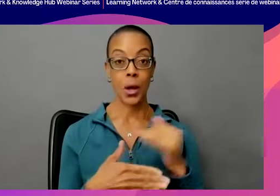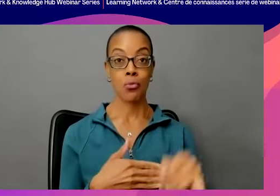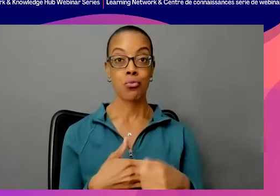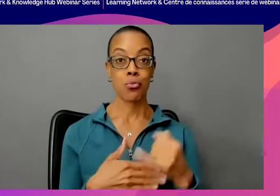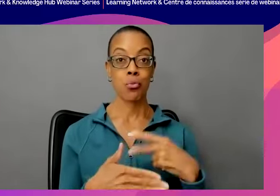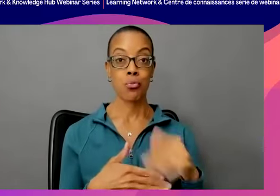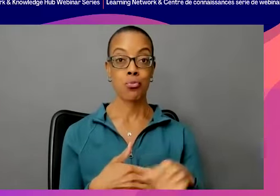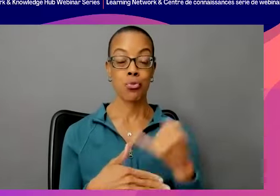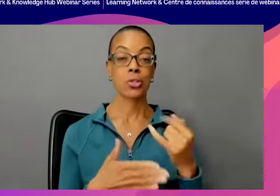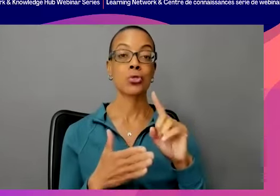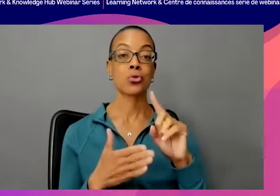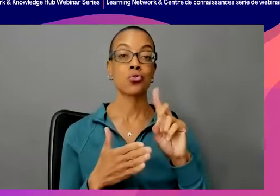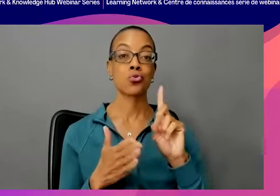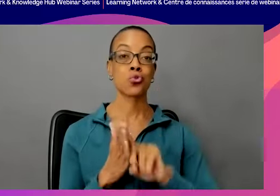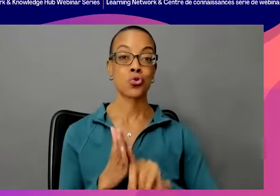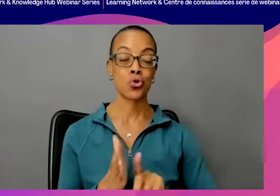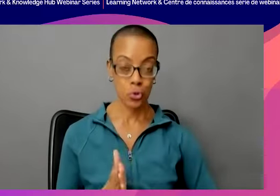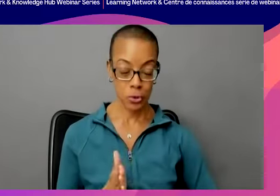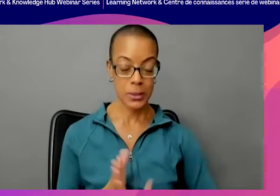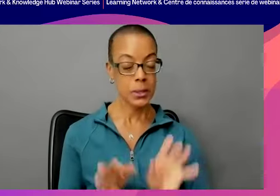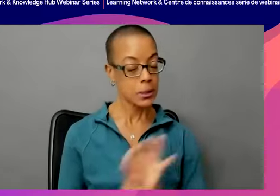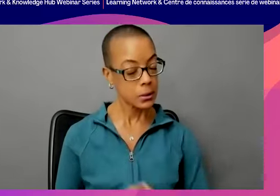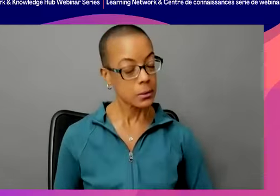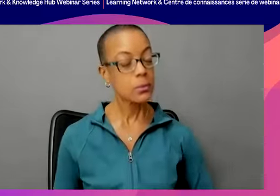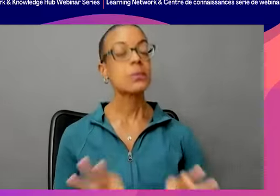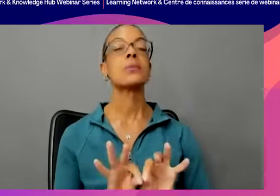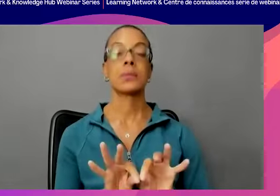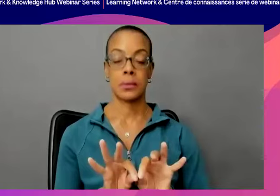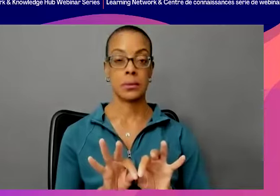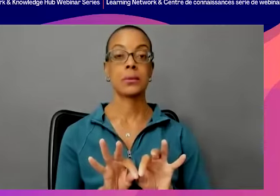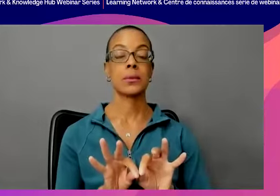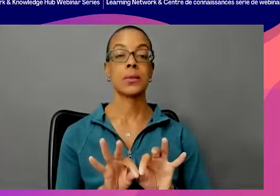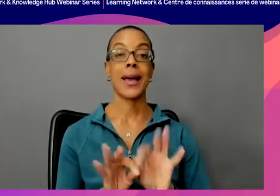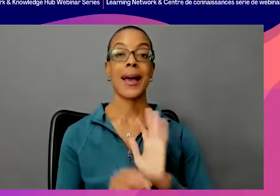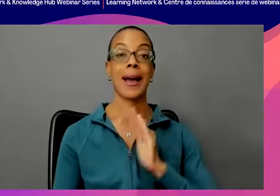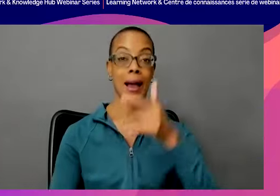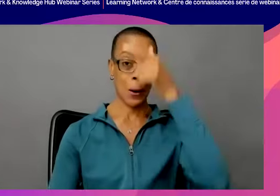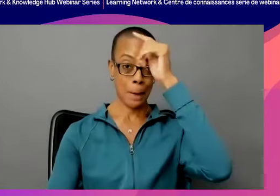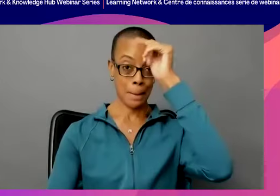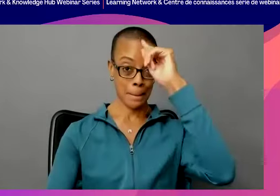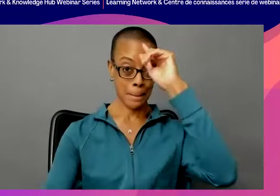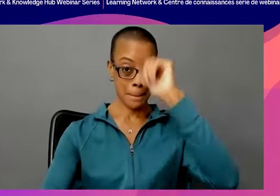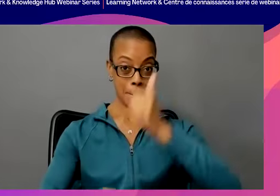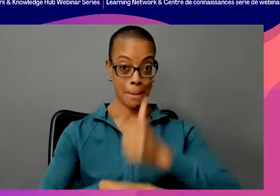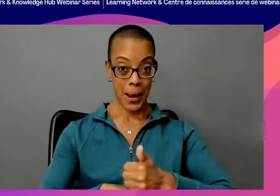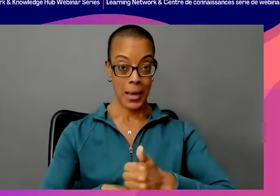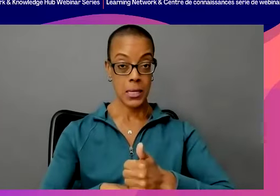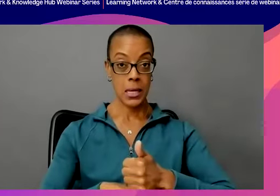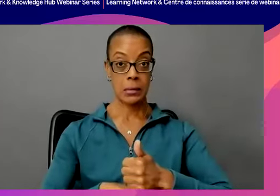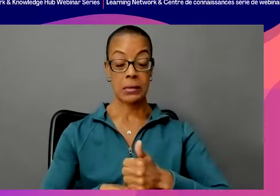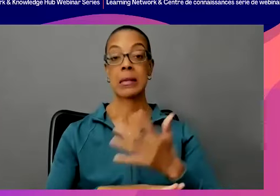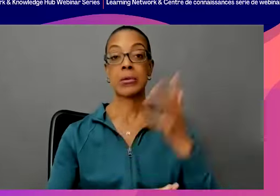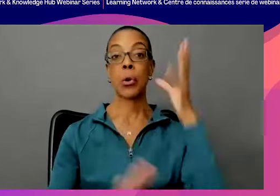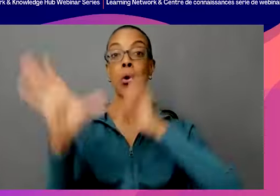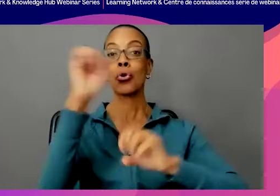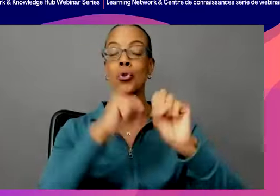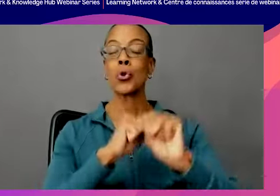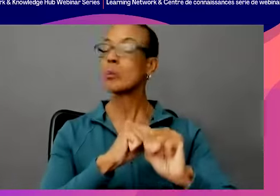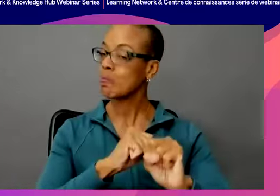our biases at the door and focus on client strengths. Don't assume that the